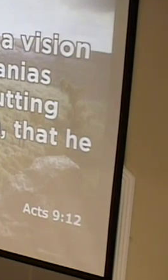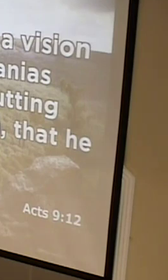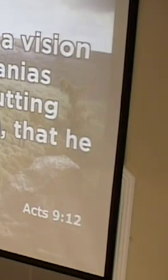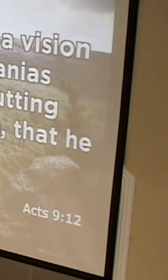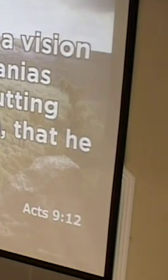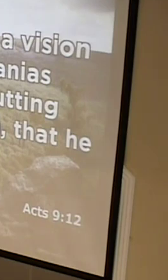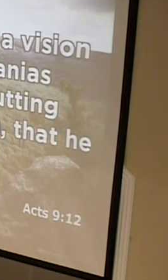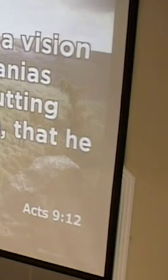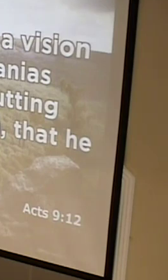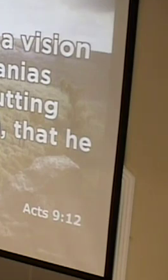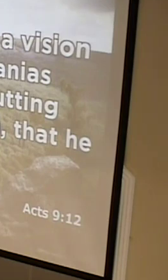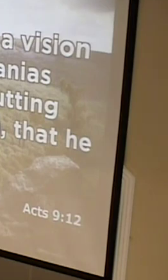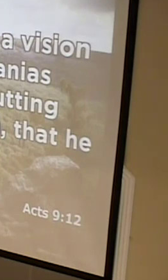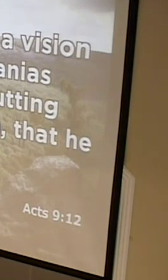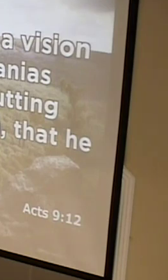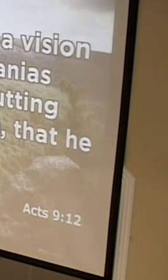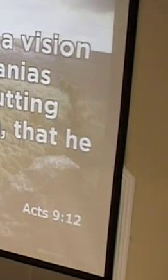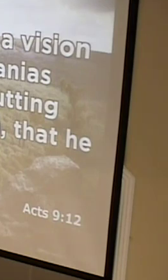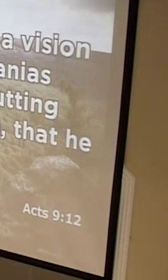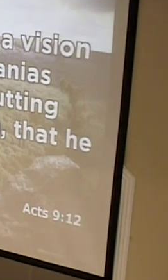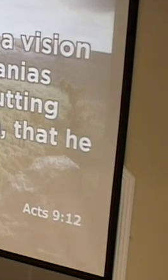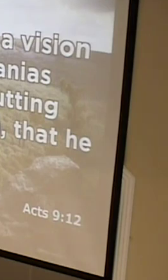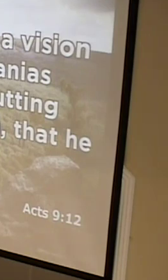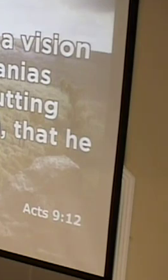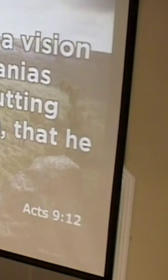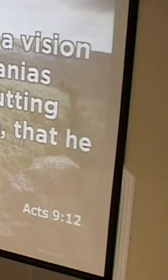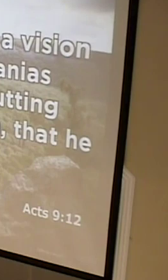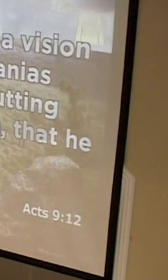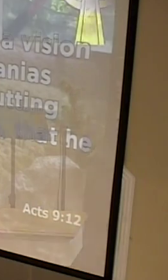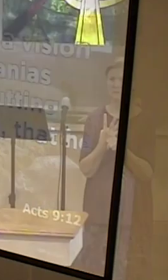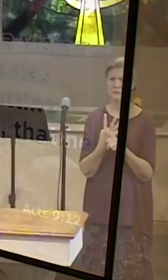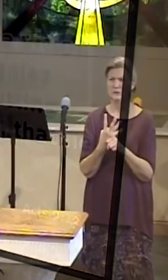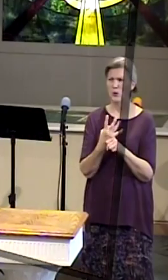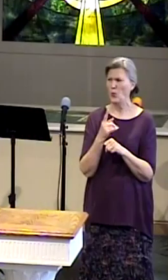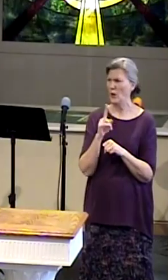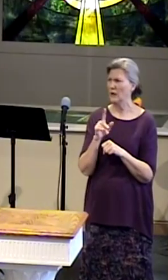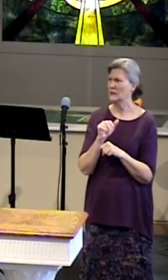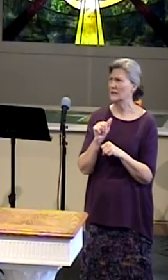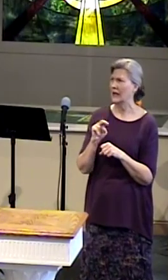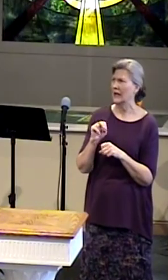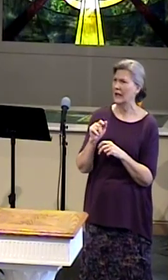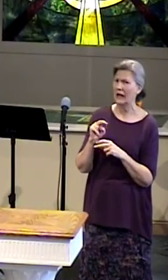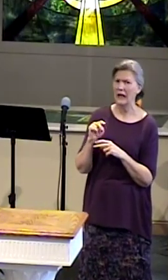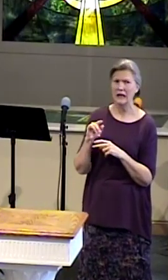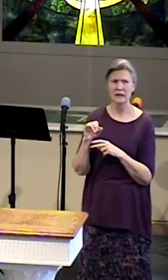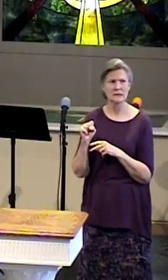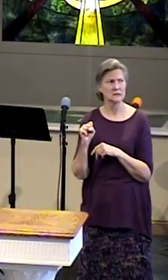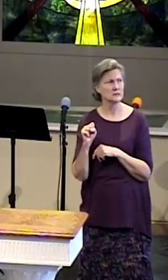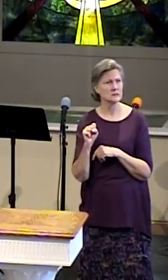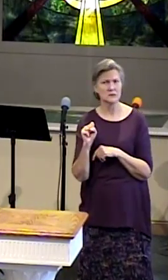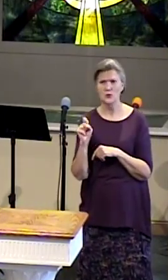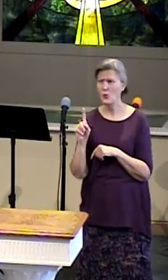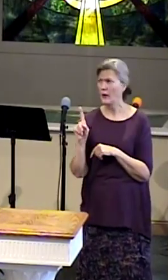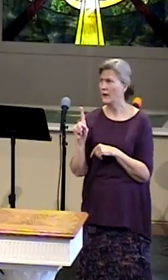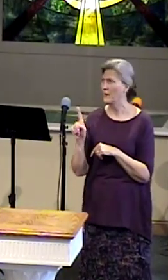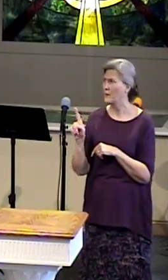Well, God, it's been 4 years. Where is Ananias? Where